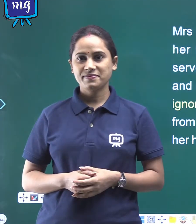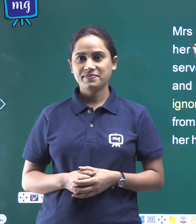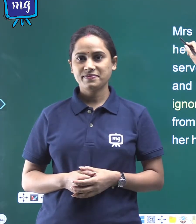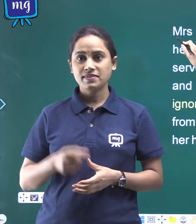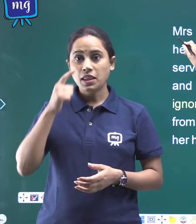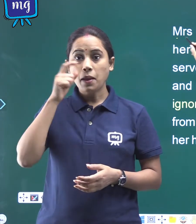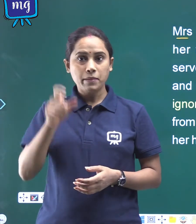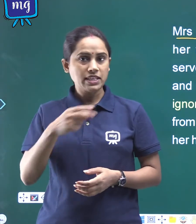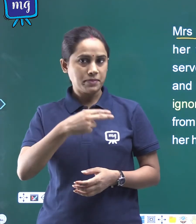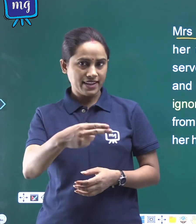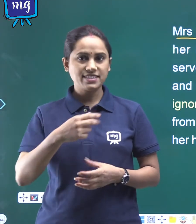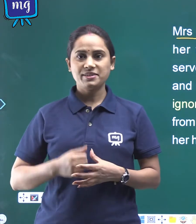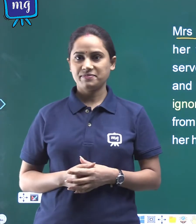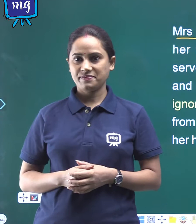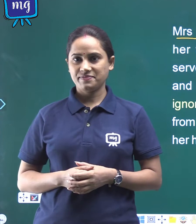Mrs. Pearson